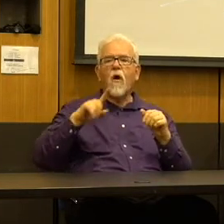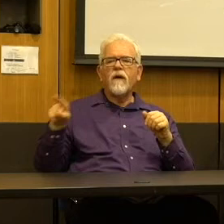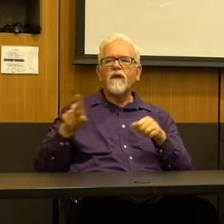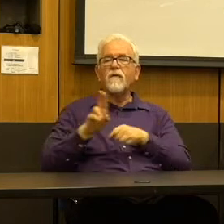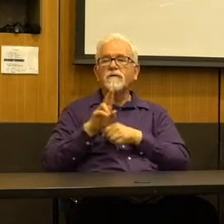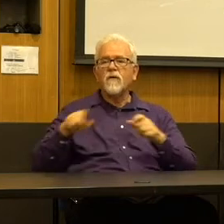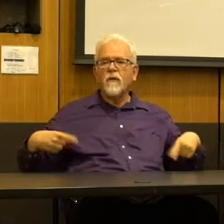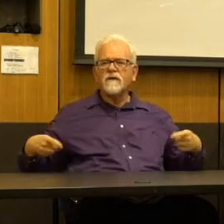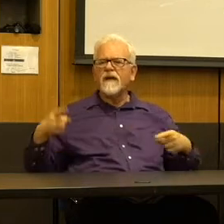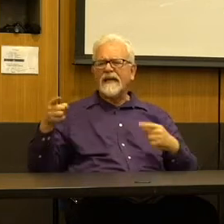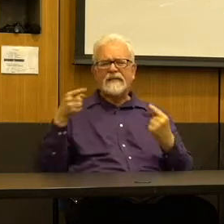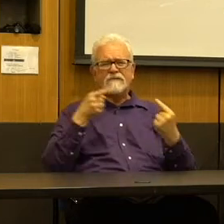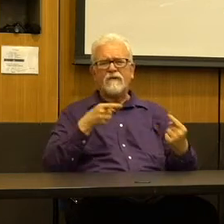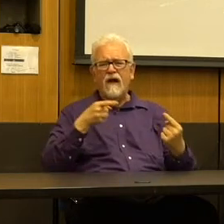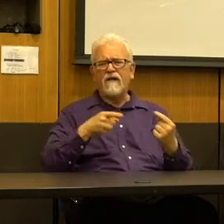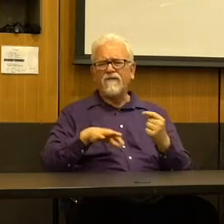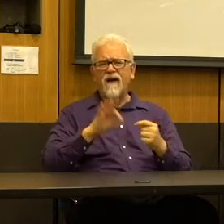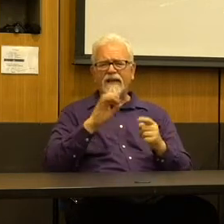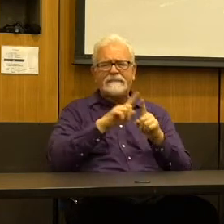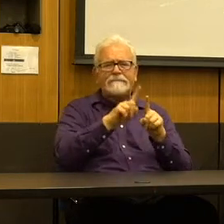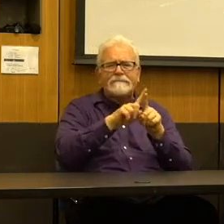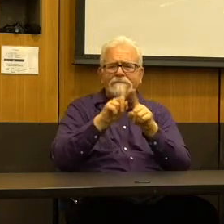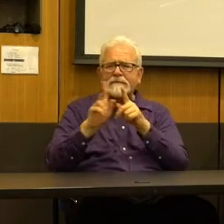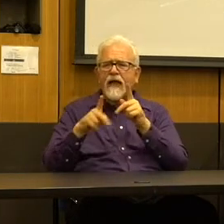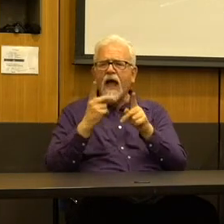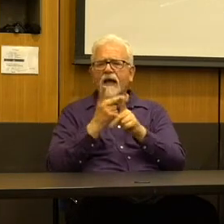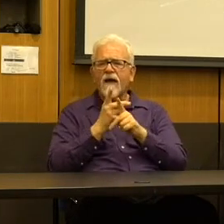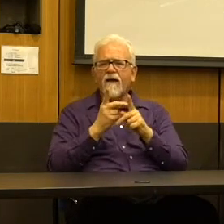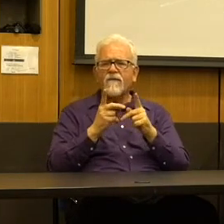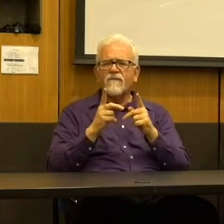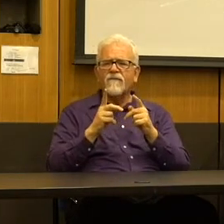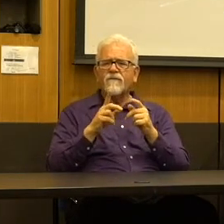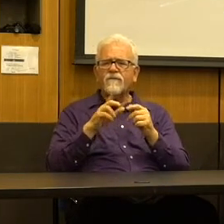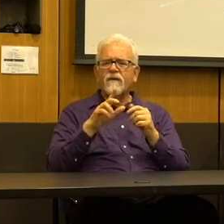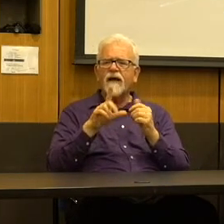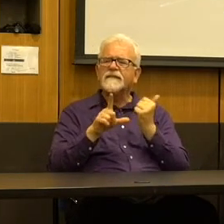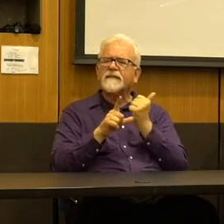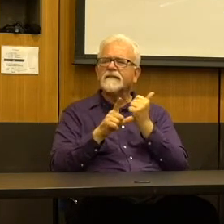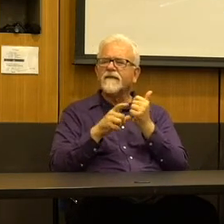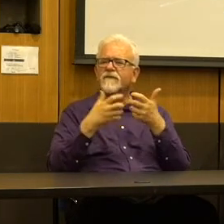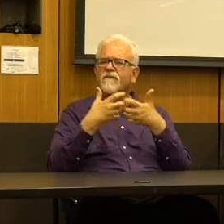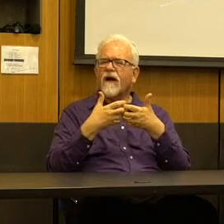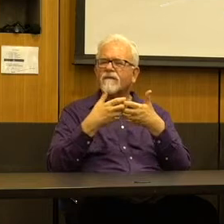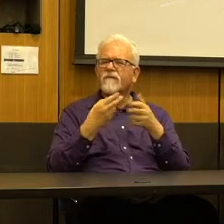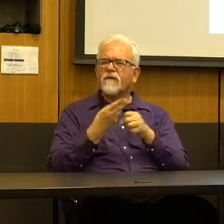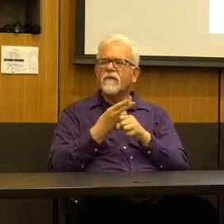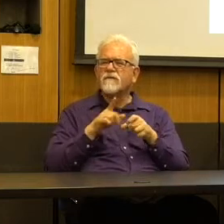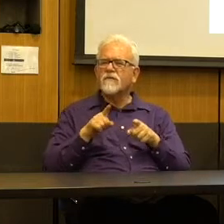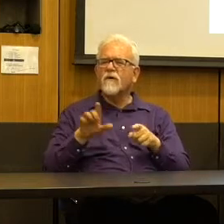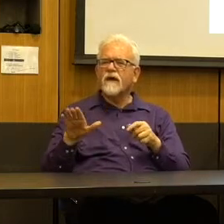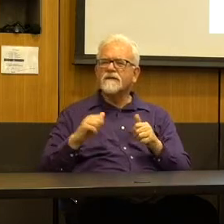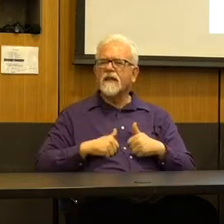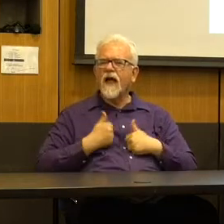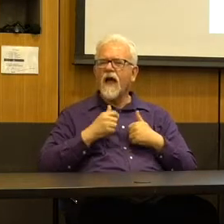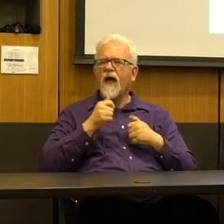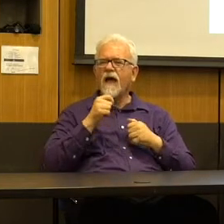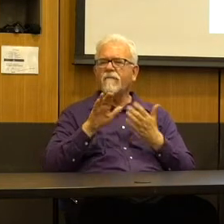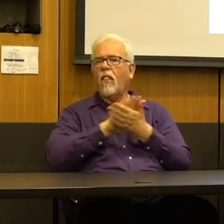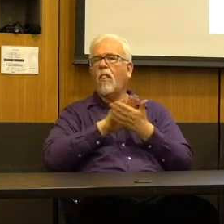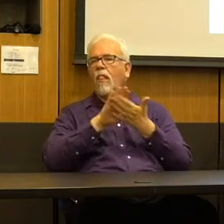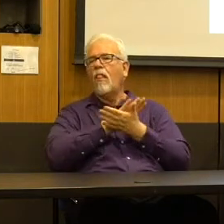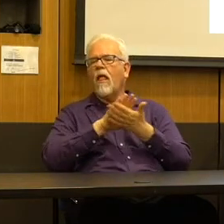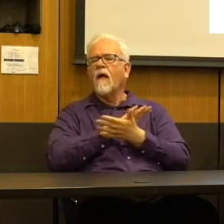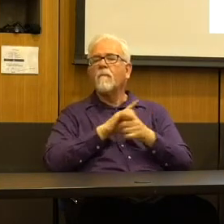used one. He struggled finding different kinds of assistive devices to even use throughout his life. But when this came on the